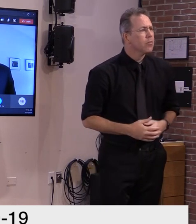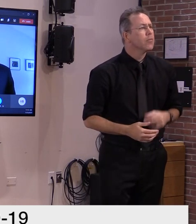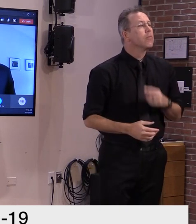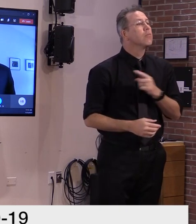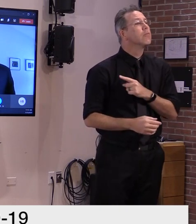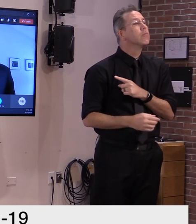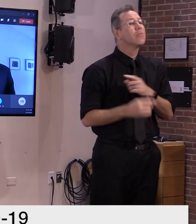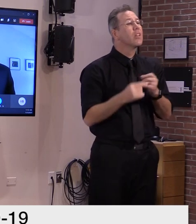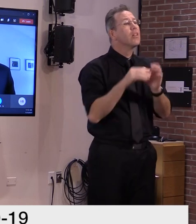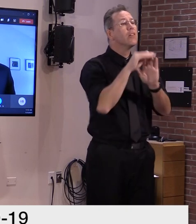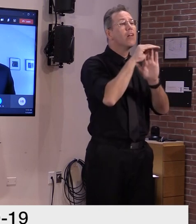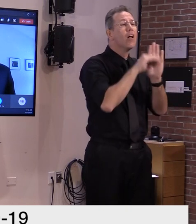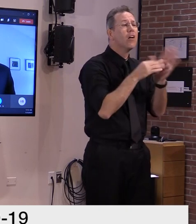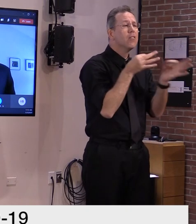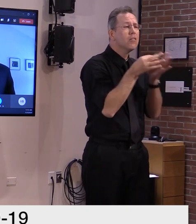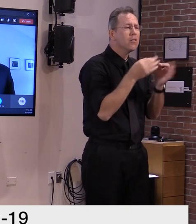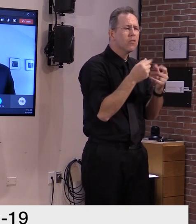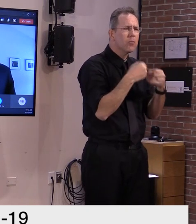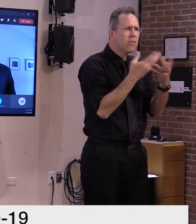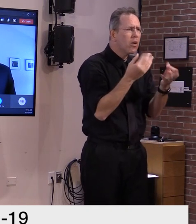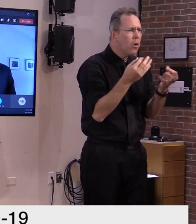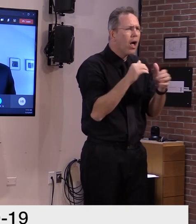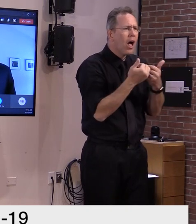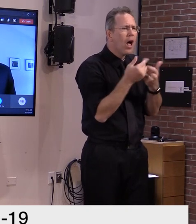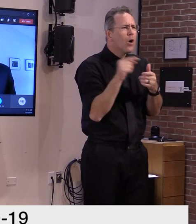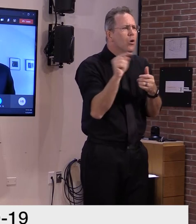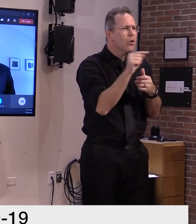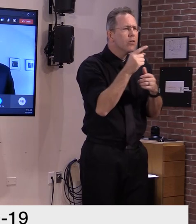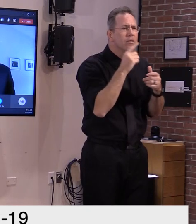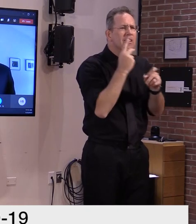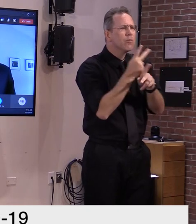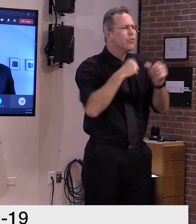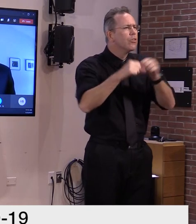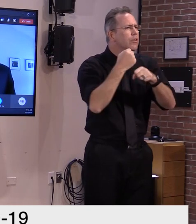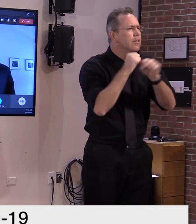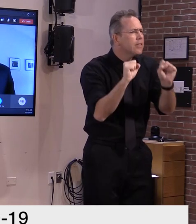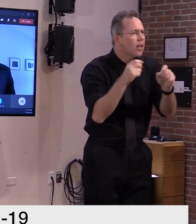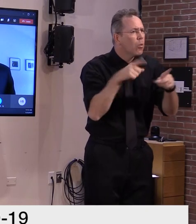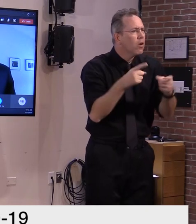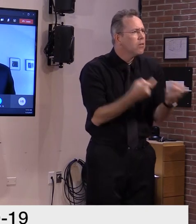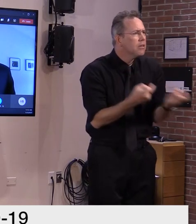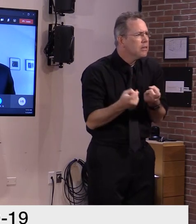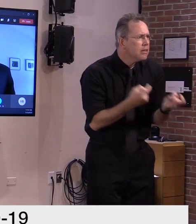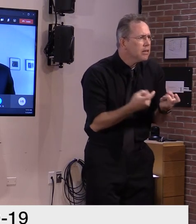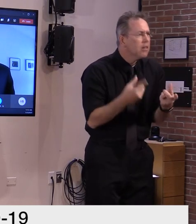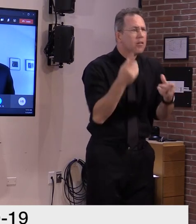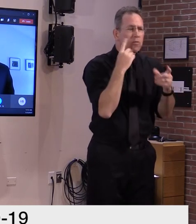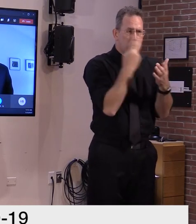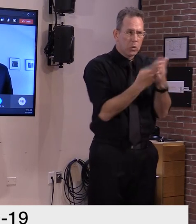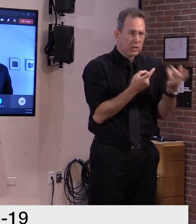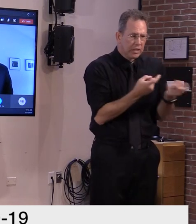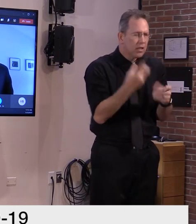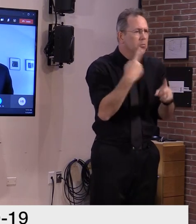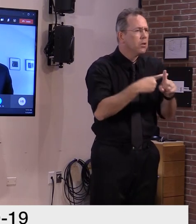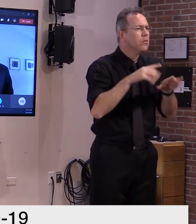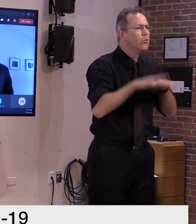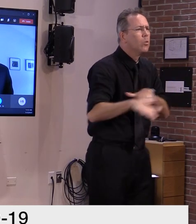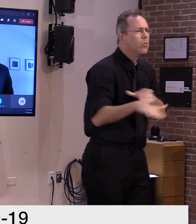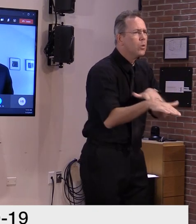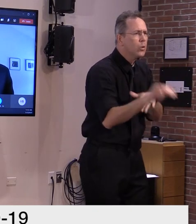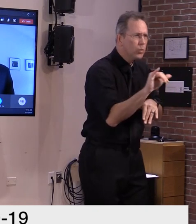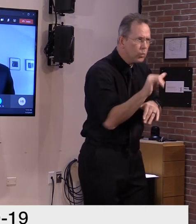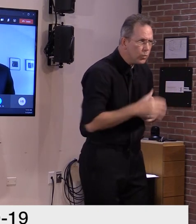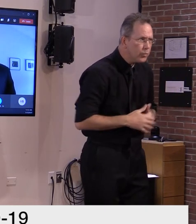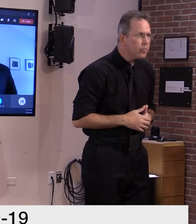with the safest skiing and riding experience in the country. It aims to ensure the health and safety of the thousands of Vermonters who work in the industry at